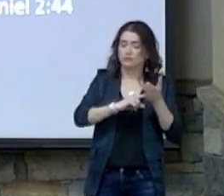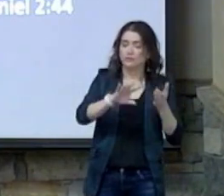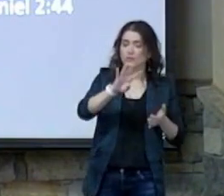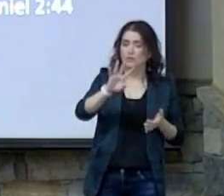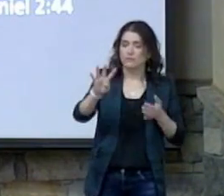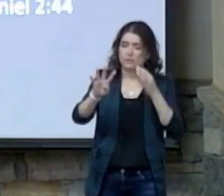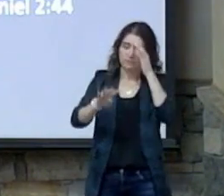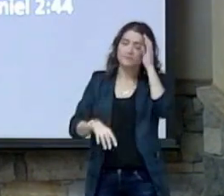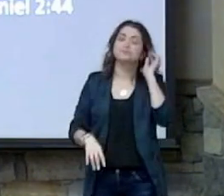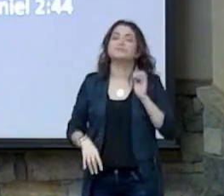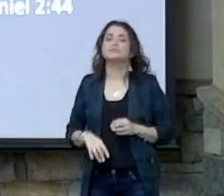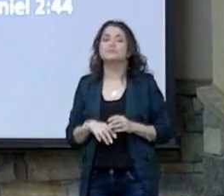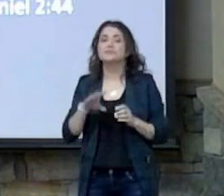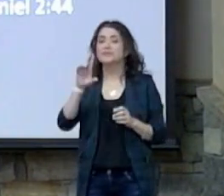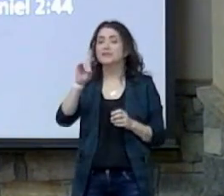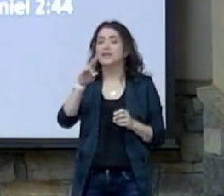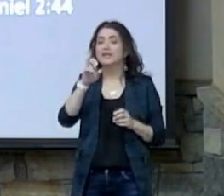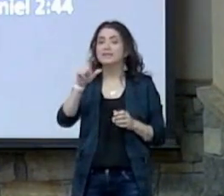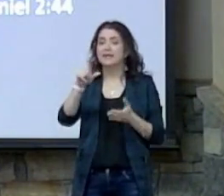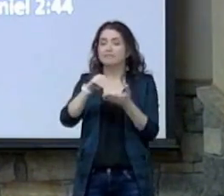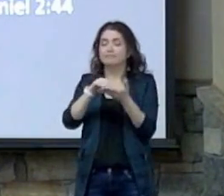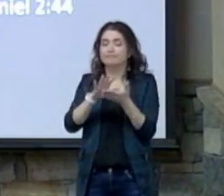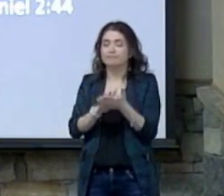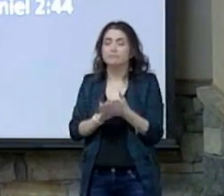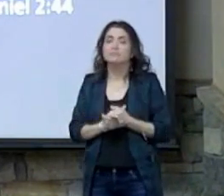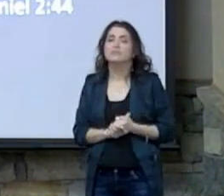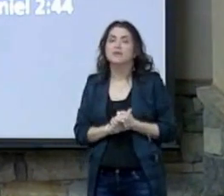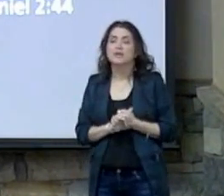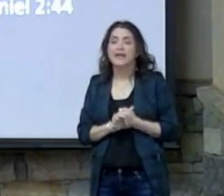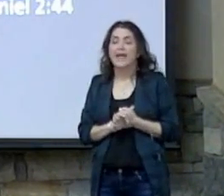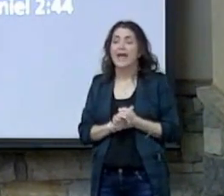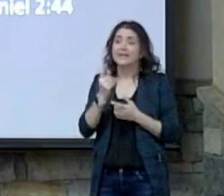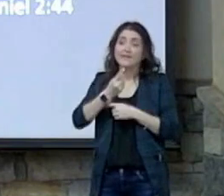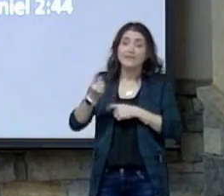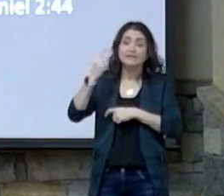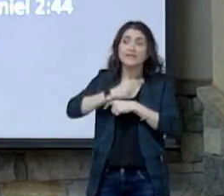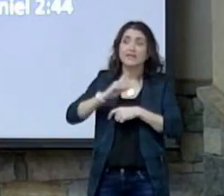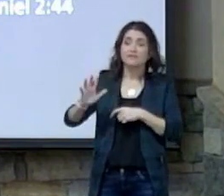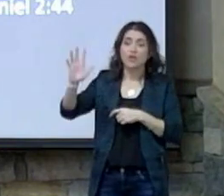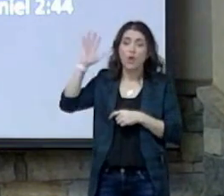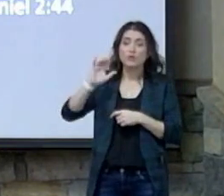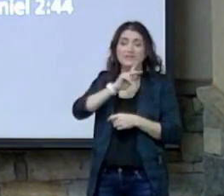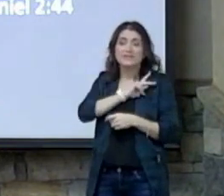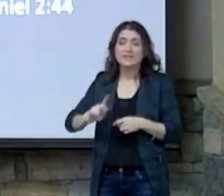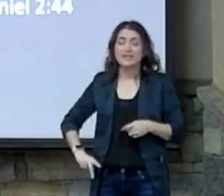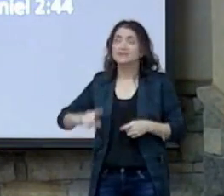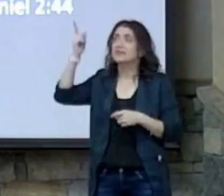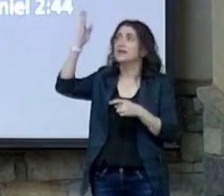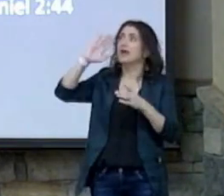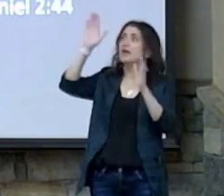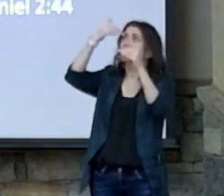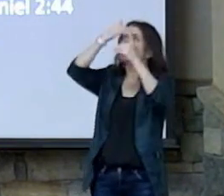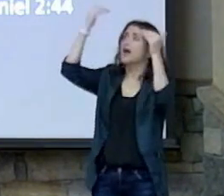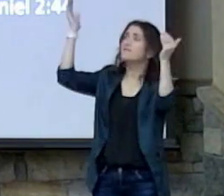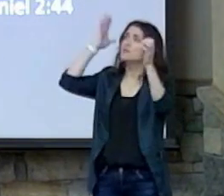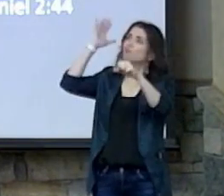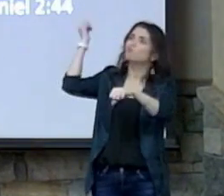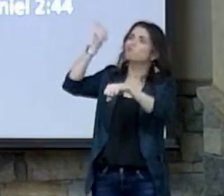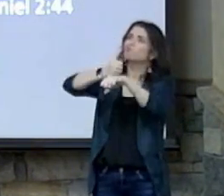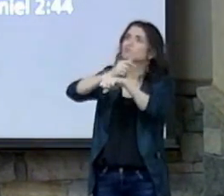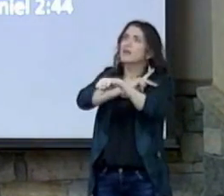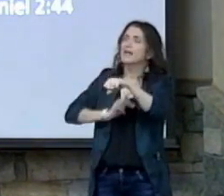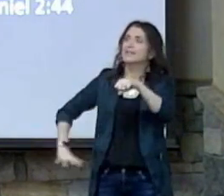44, Daniel records these words. And in the days of those kings, the God of heaven will set up a